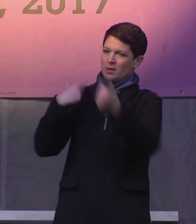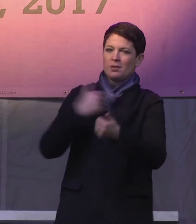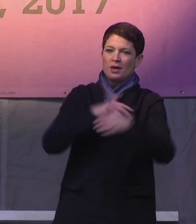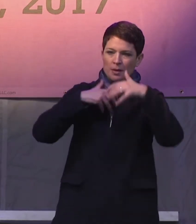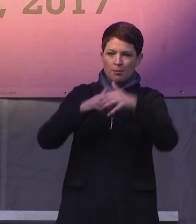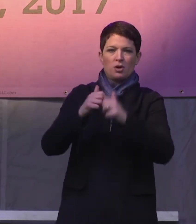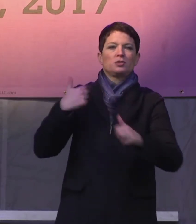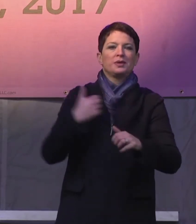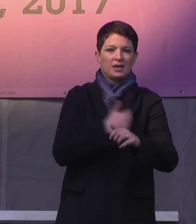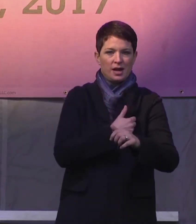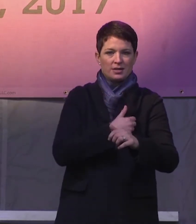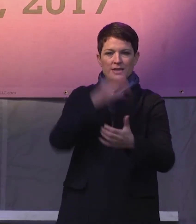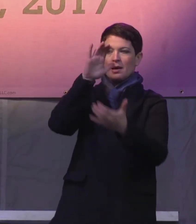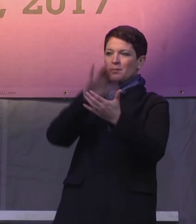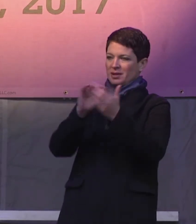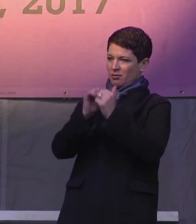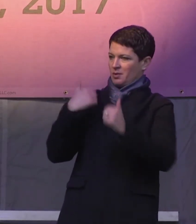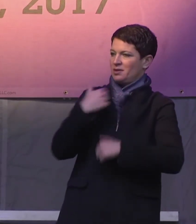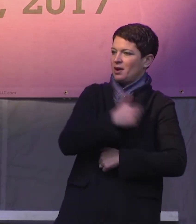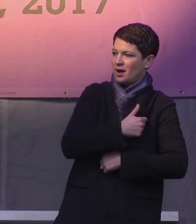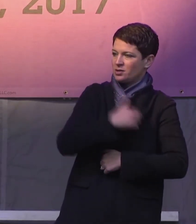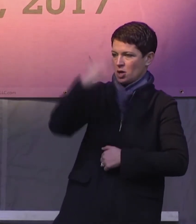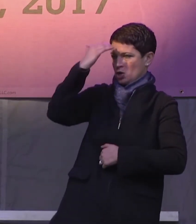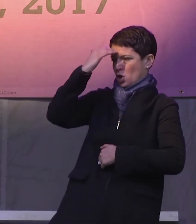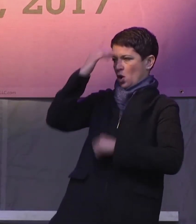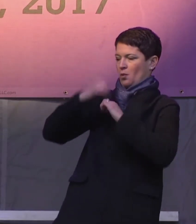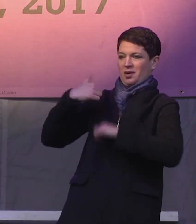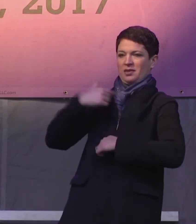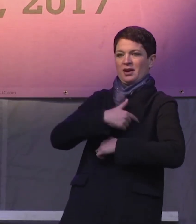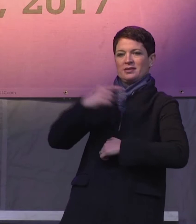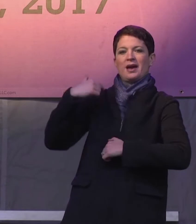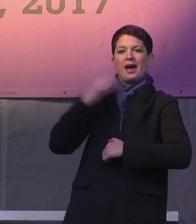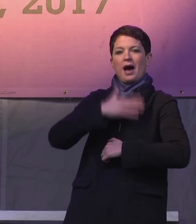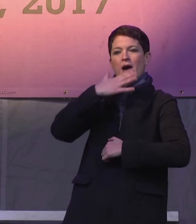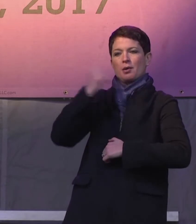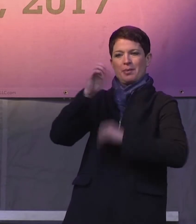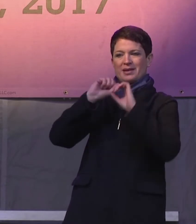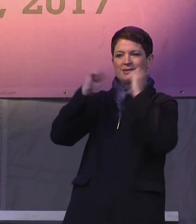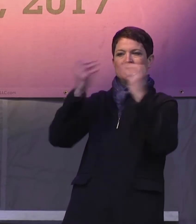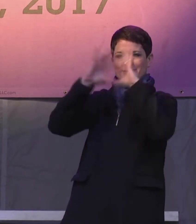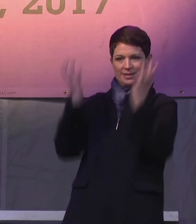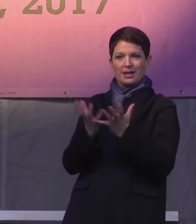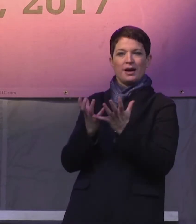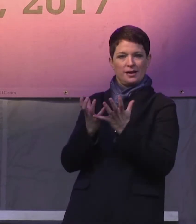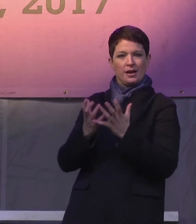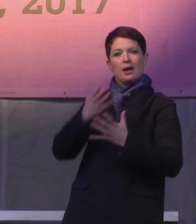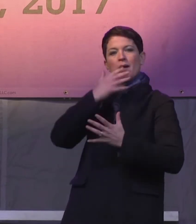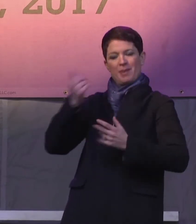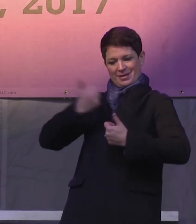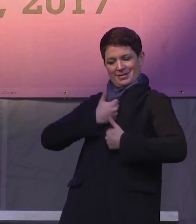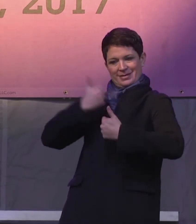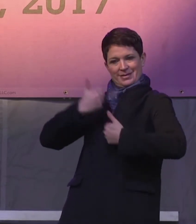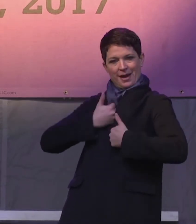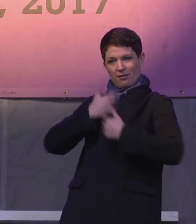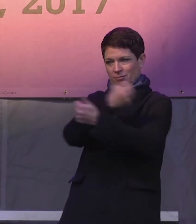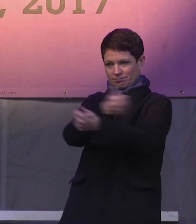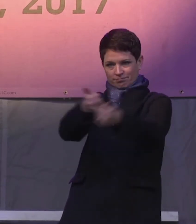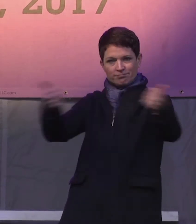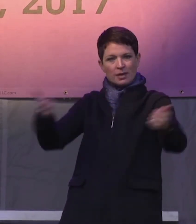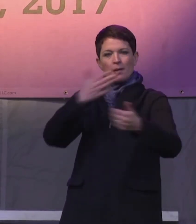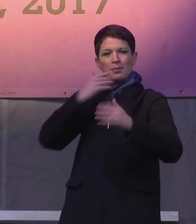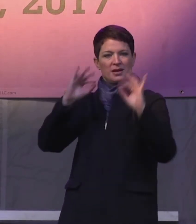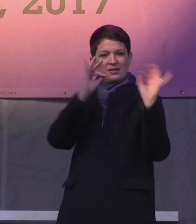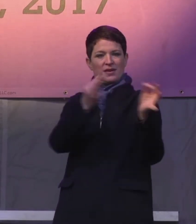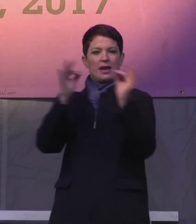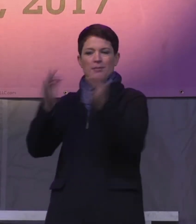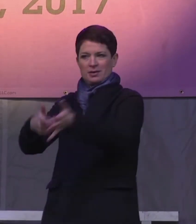march with us, believe with us, and know with us that our very best society, our very best selves, our very best